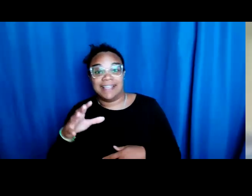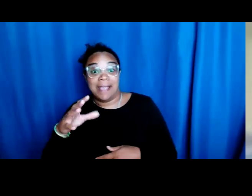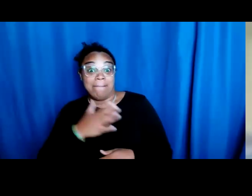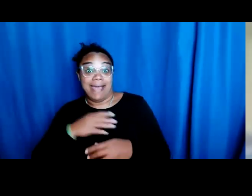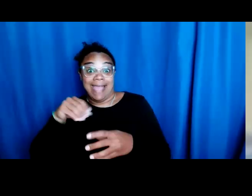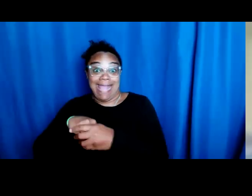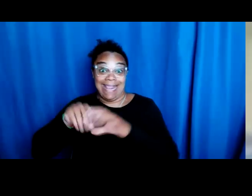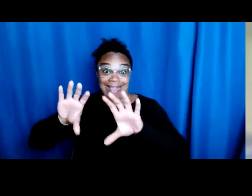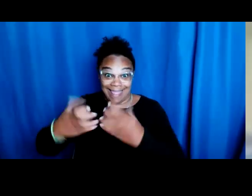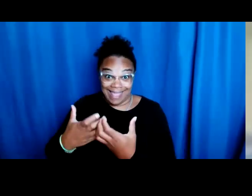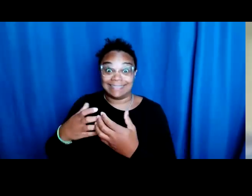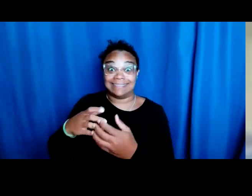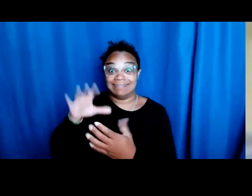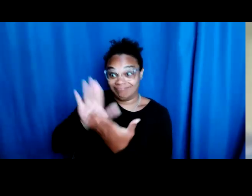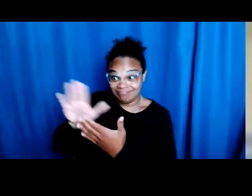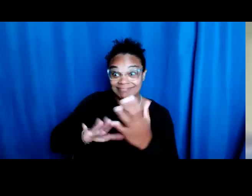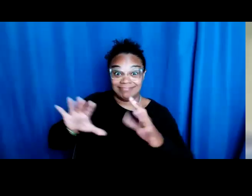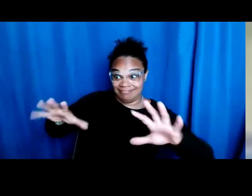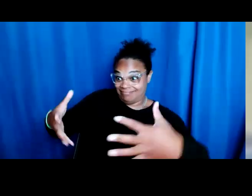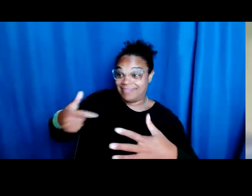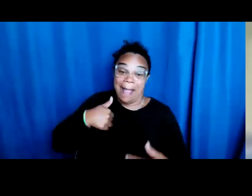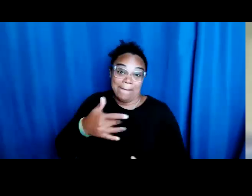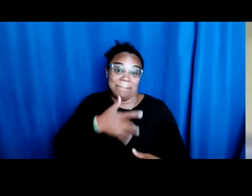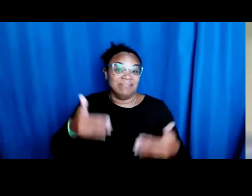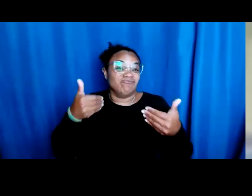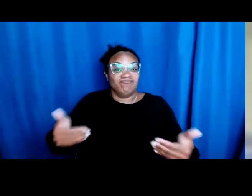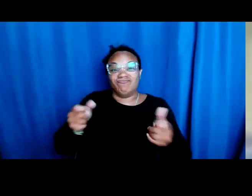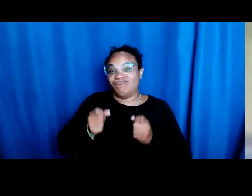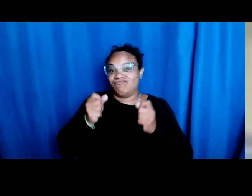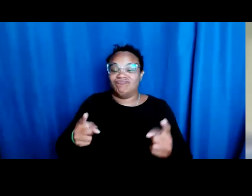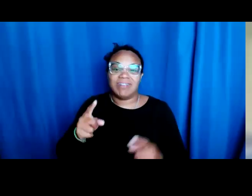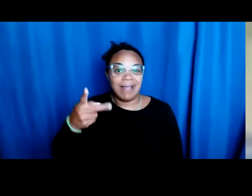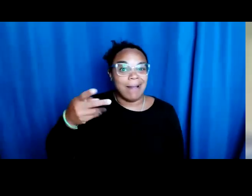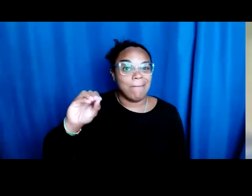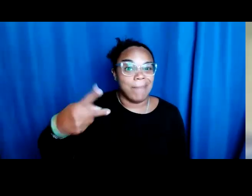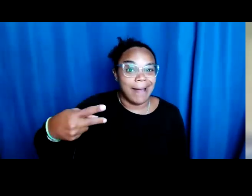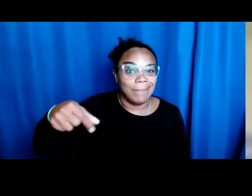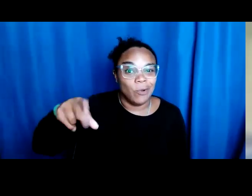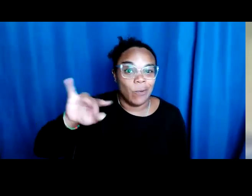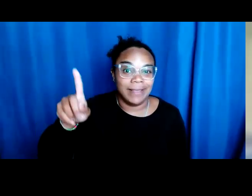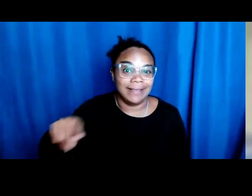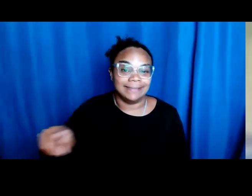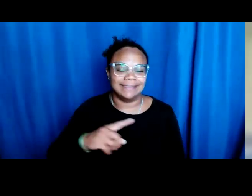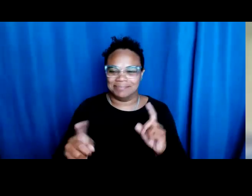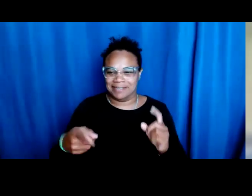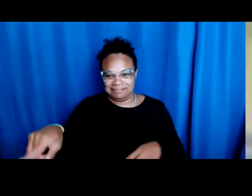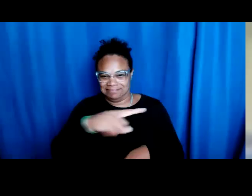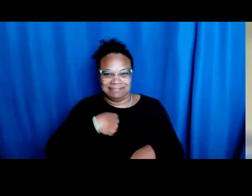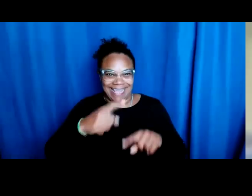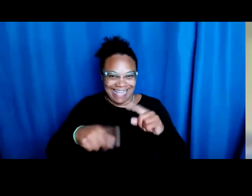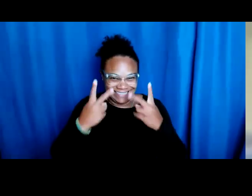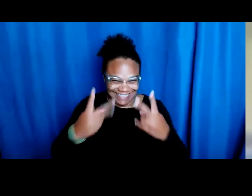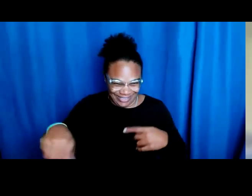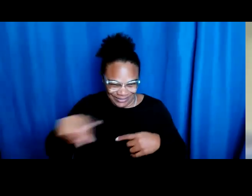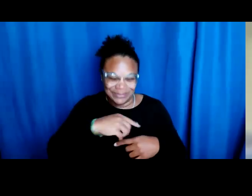I would do a pop quiz. So because I can't see you all, I'm going to do a live case study. How many of us have ever